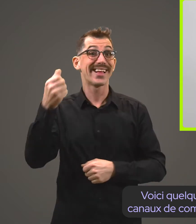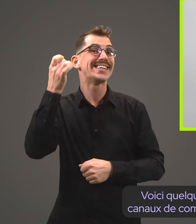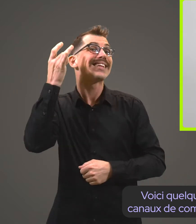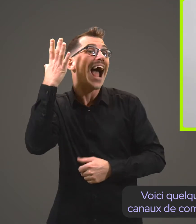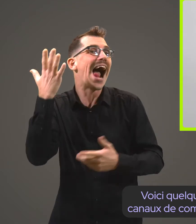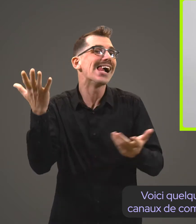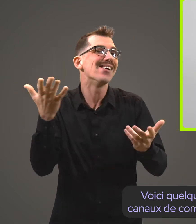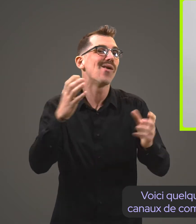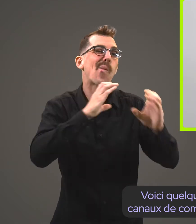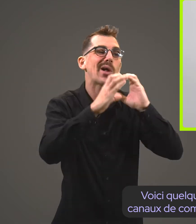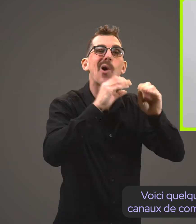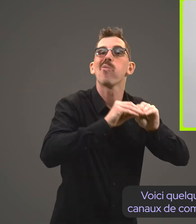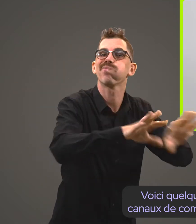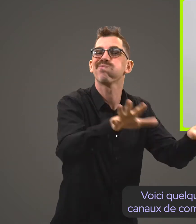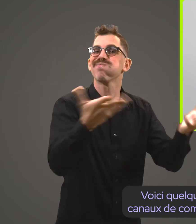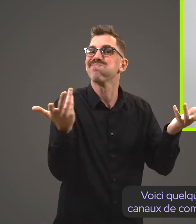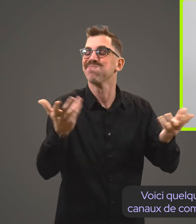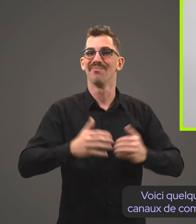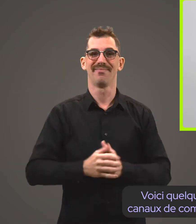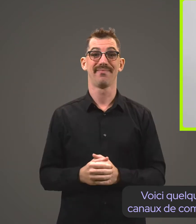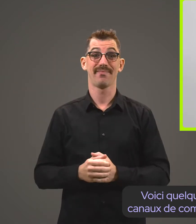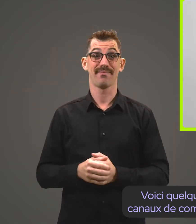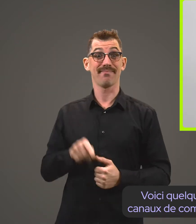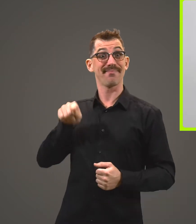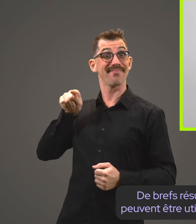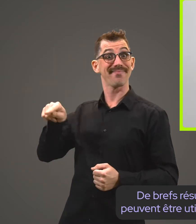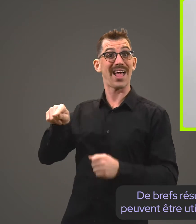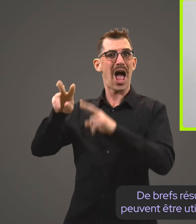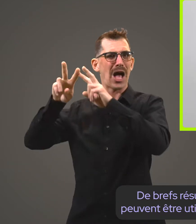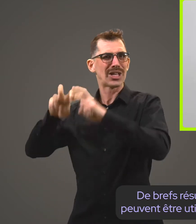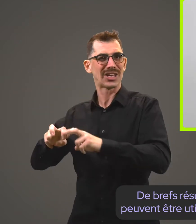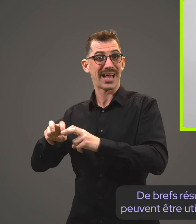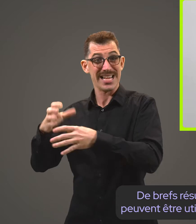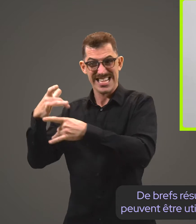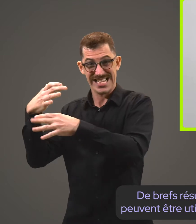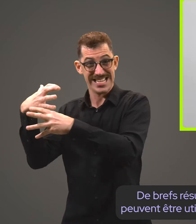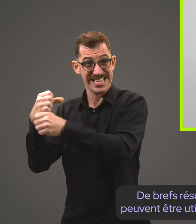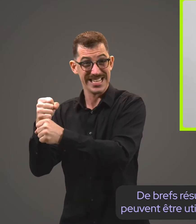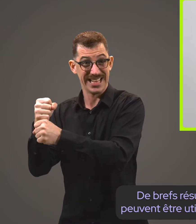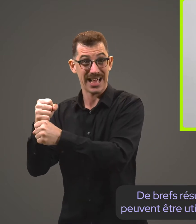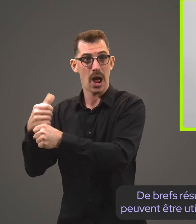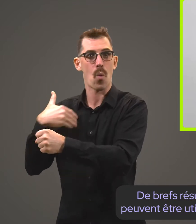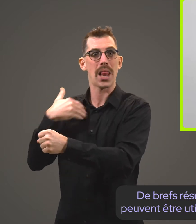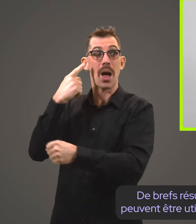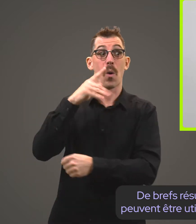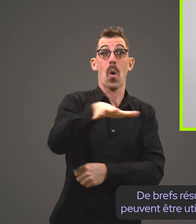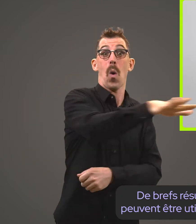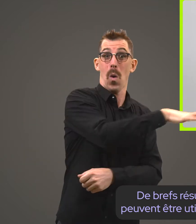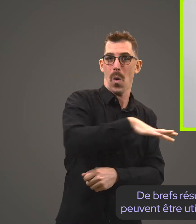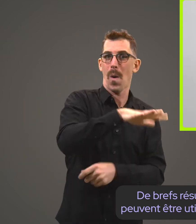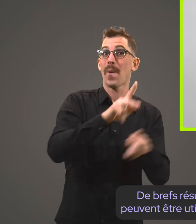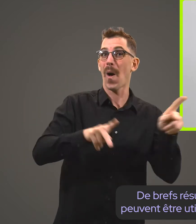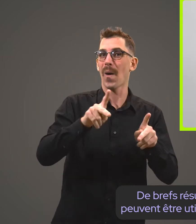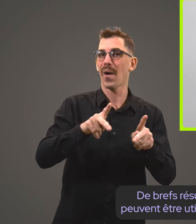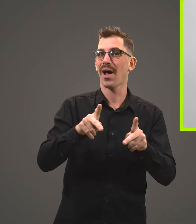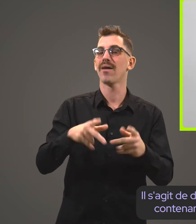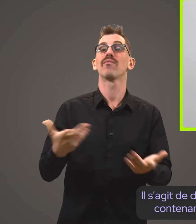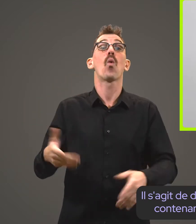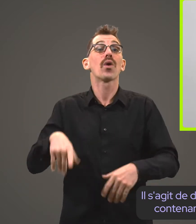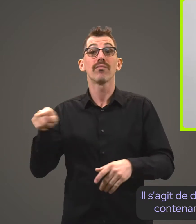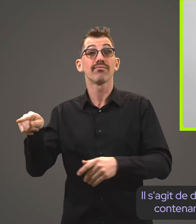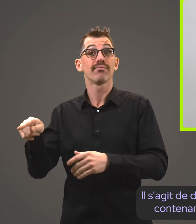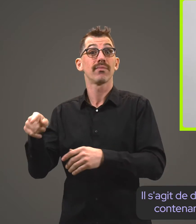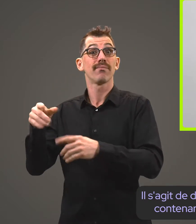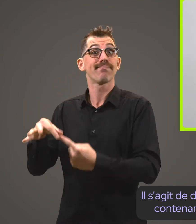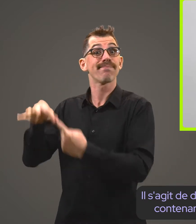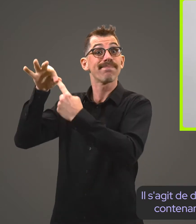these alternative channels of communication. Brief summaries of research can be useful for all audiences. These